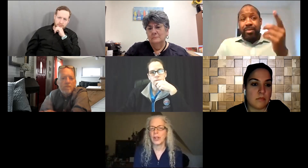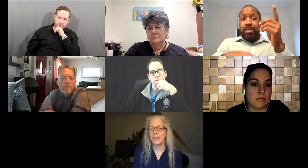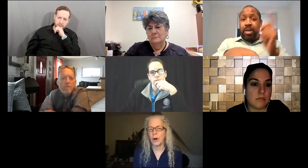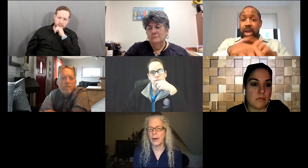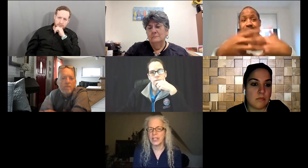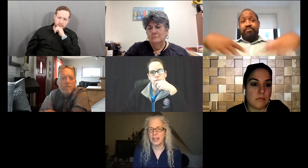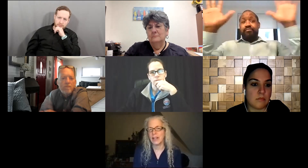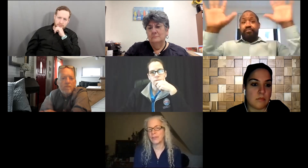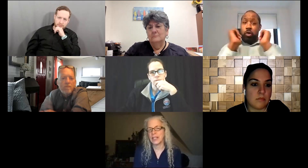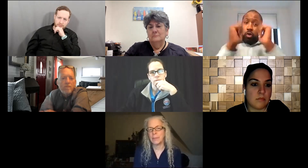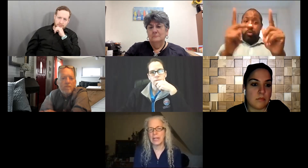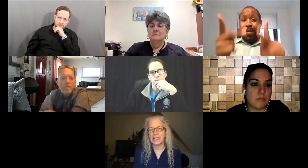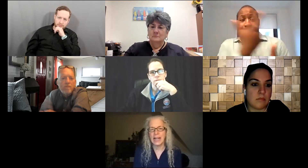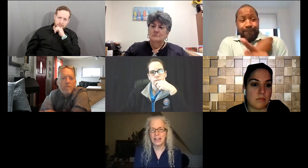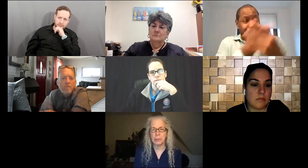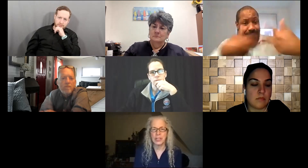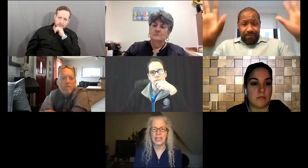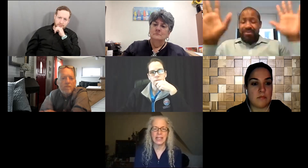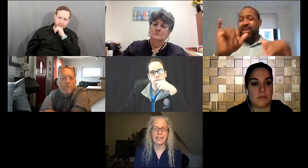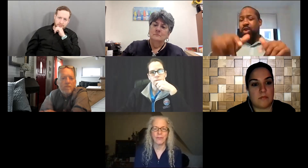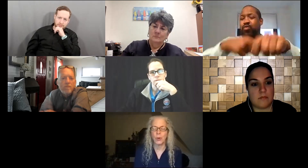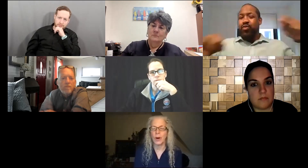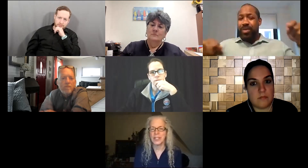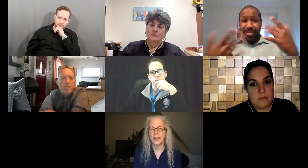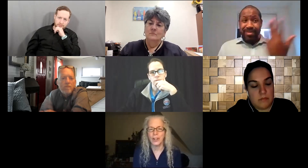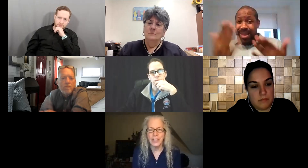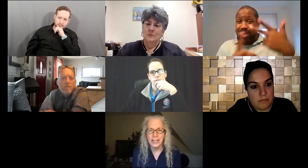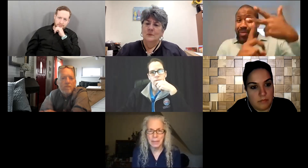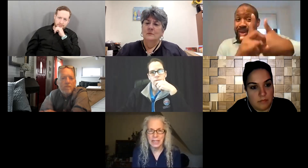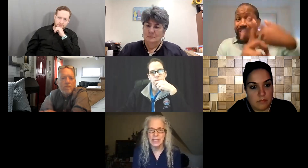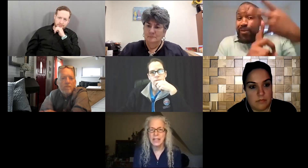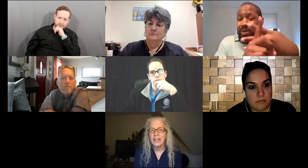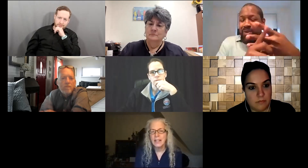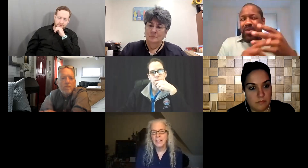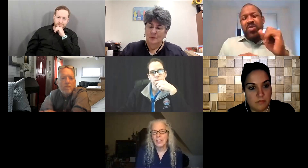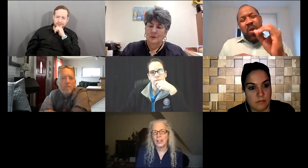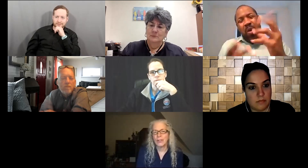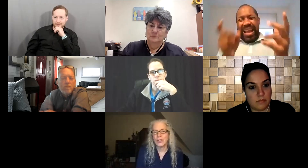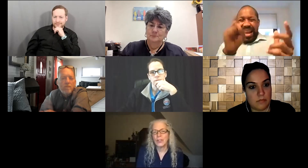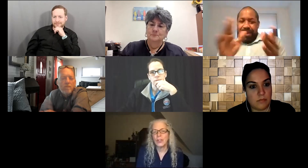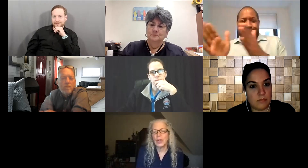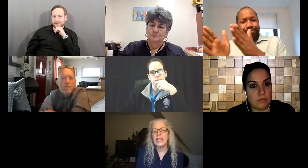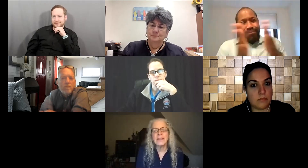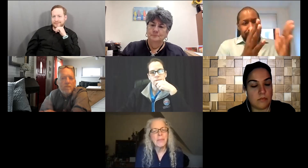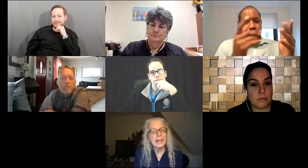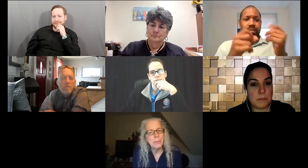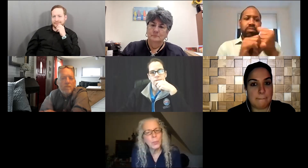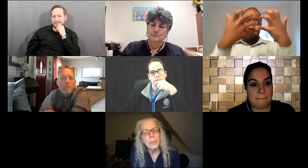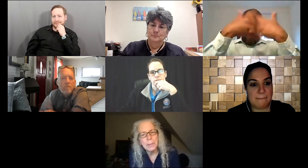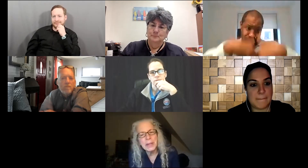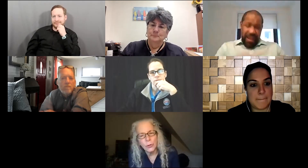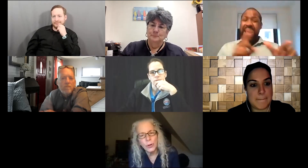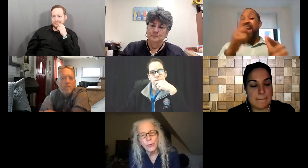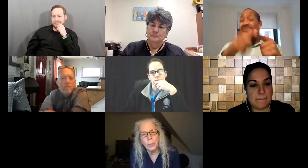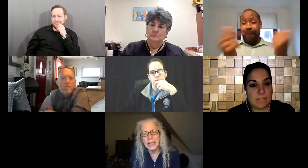for 3-4 hours. They're there for the 10 minutes that deaf person needs, and a few hours later, another 10 minutes. You know, we